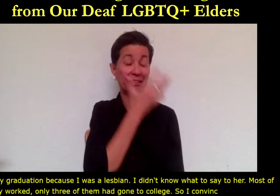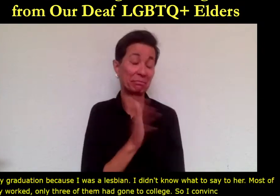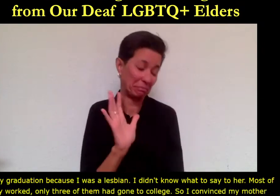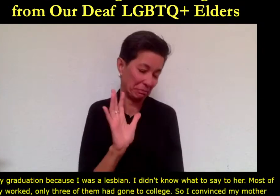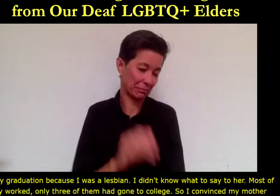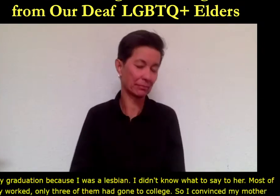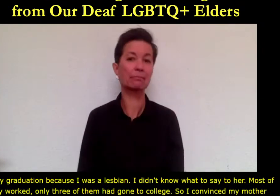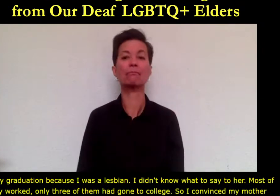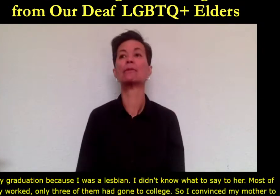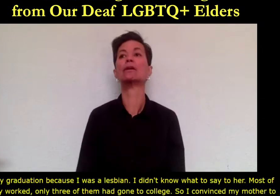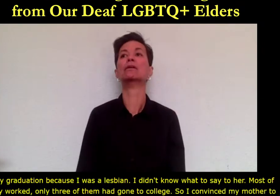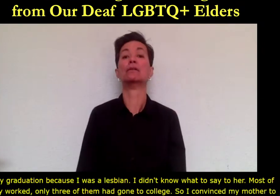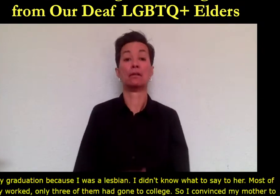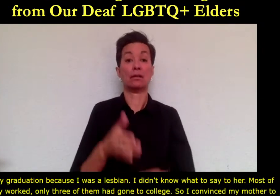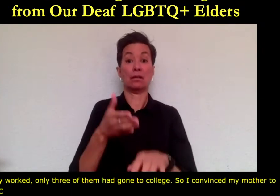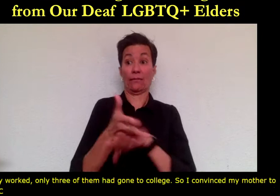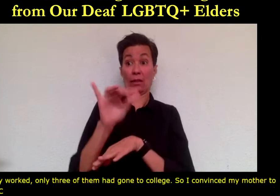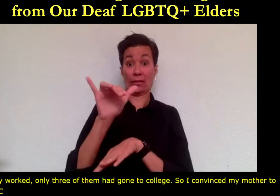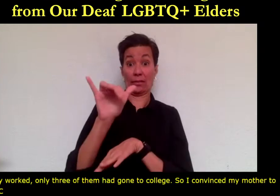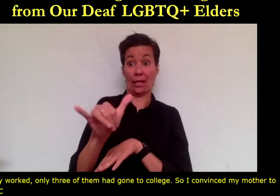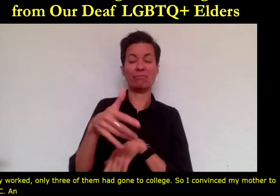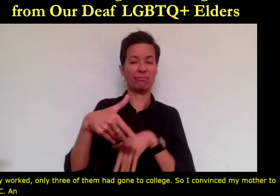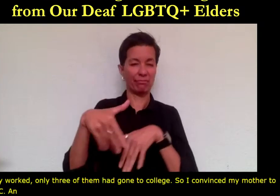and you can just tell in her face she was not happy about this